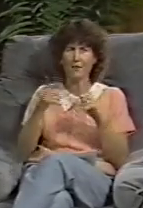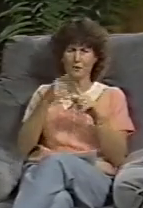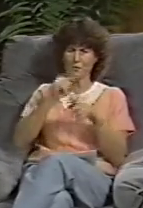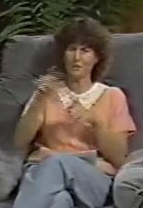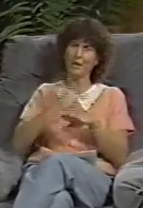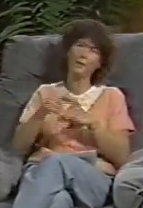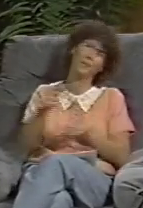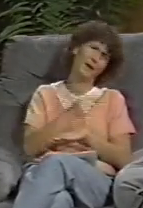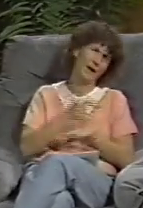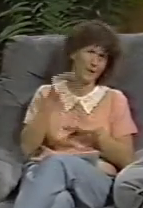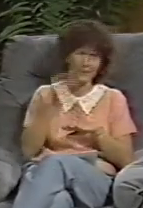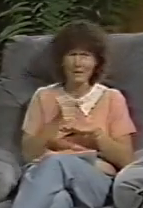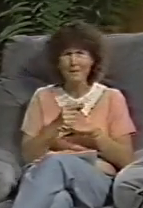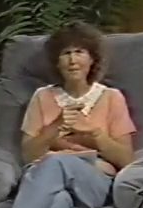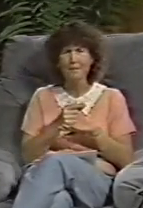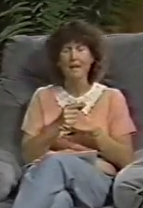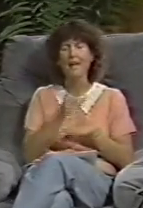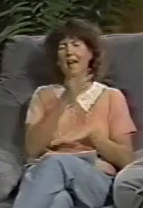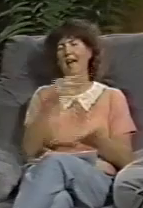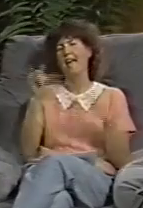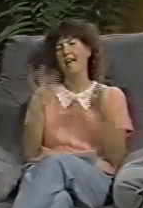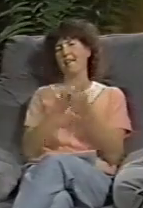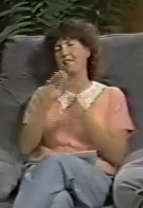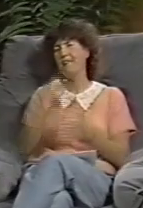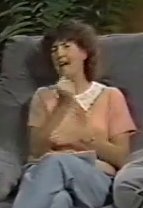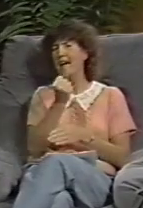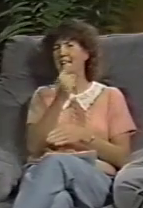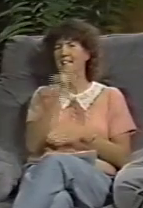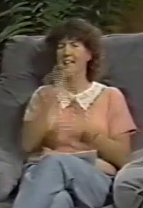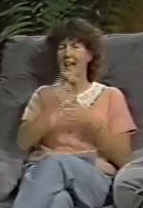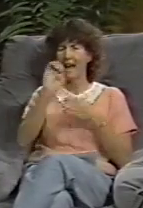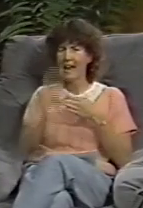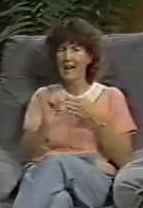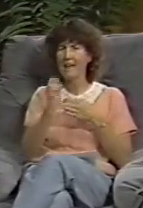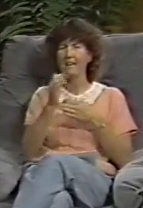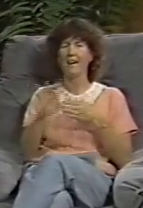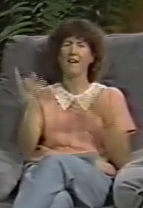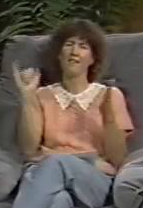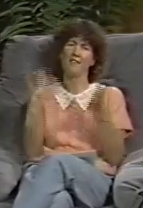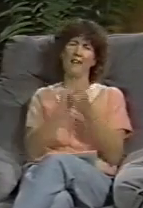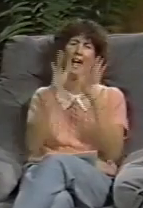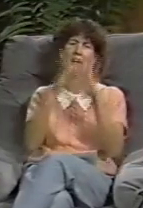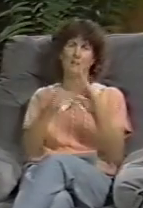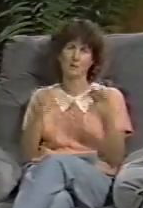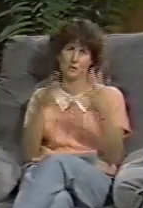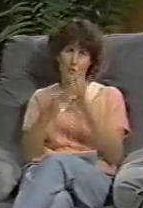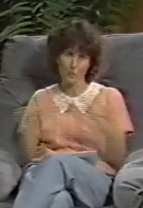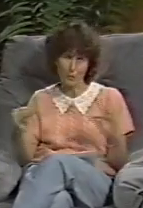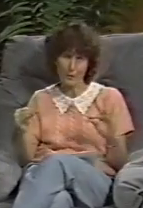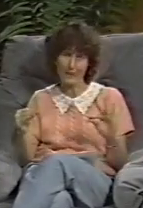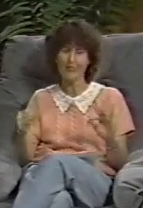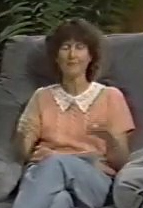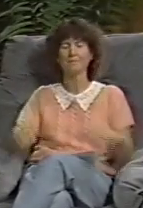fell to the ground. And that's the end of that story.